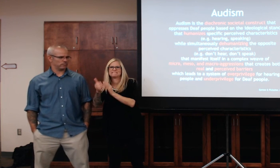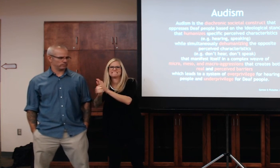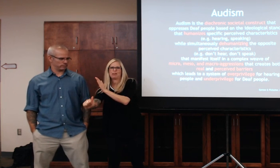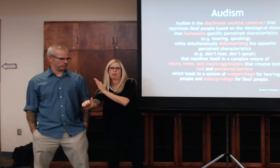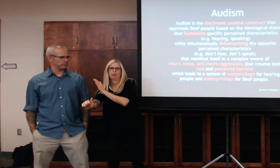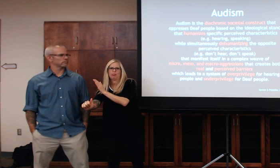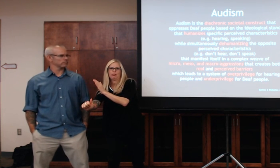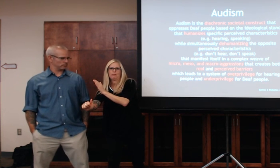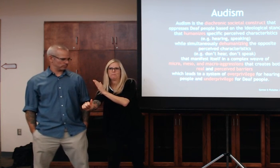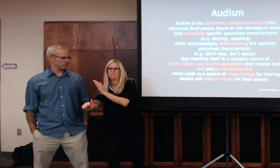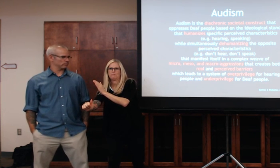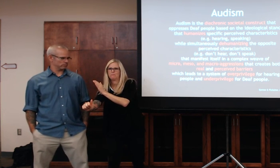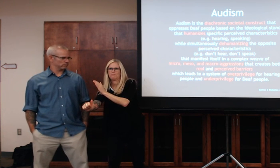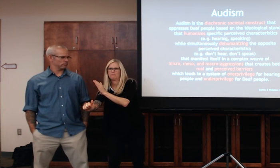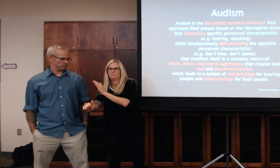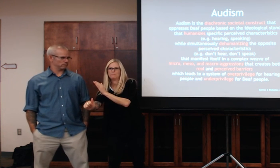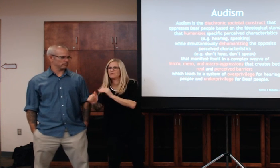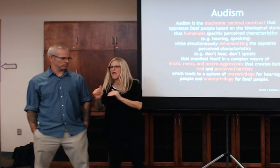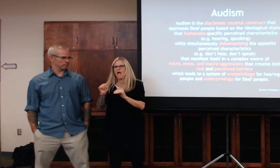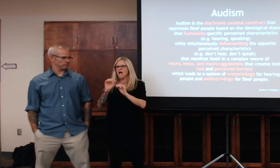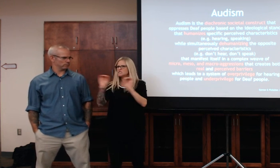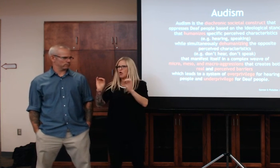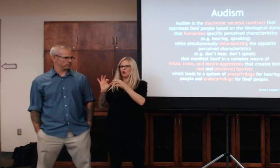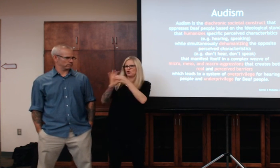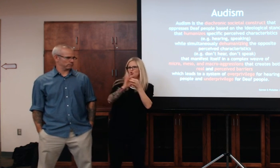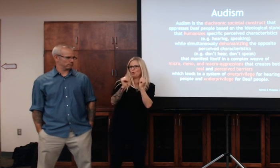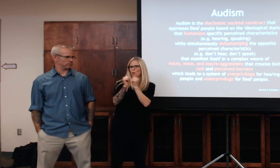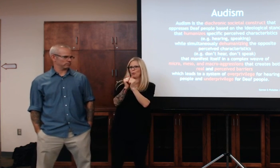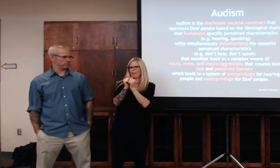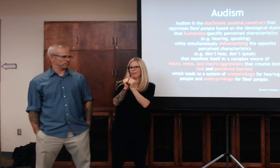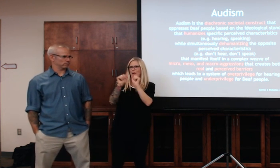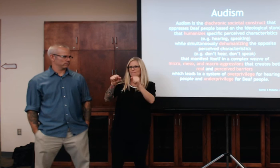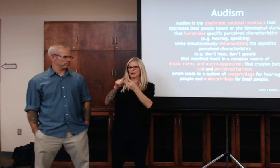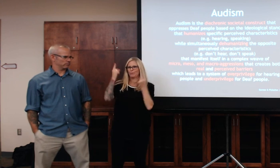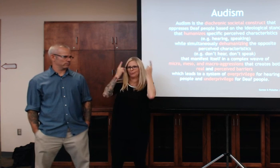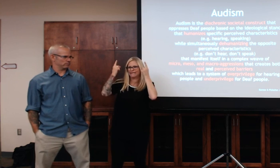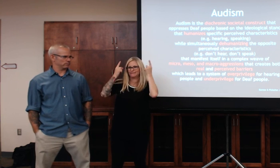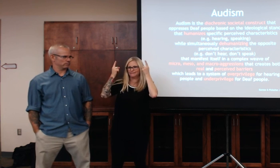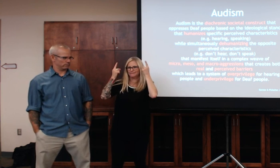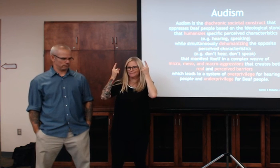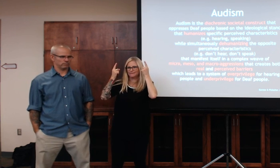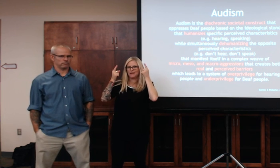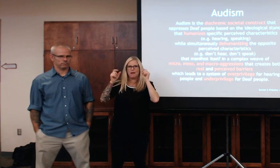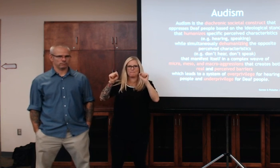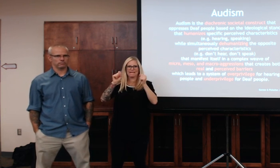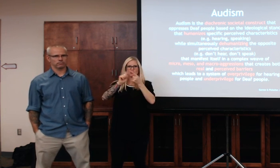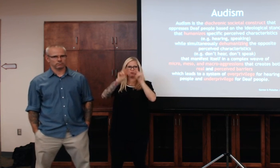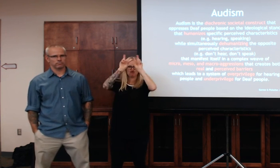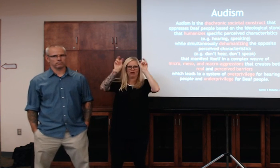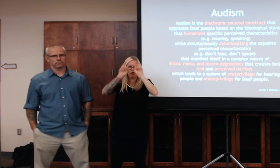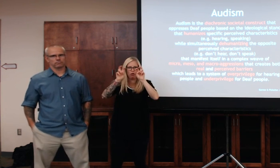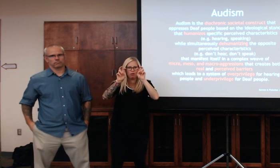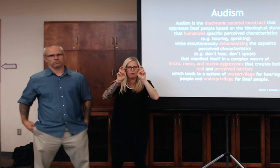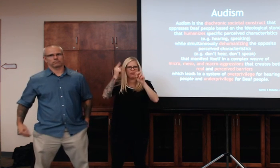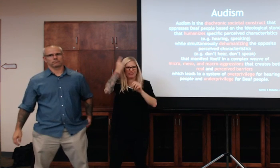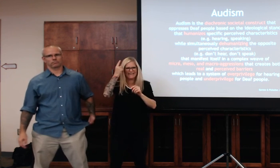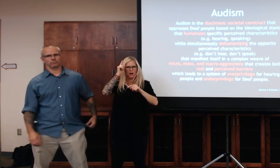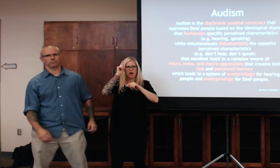skill. That's it. It has nothing to do with the ability to think, the ability to have critical